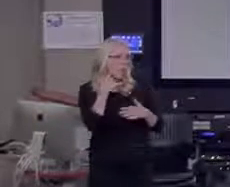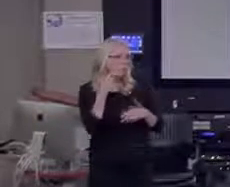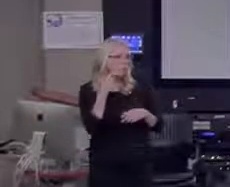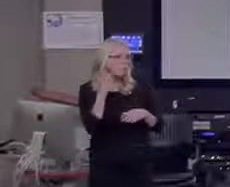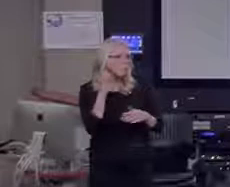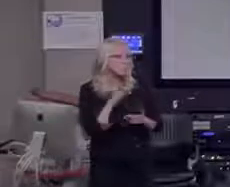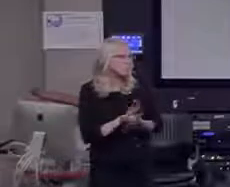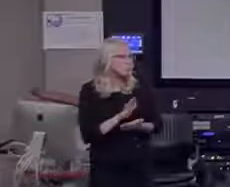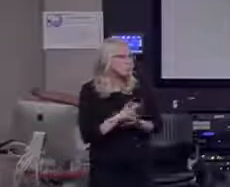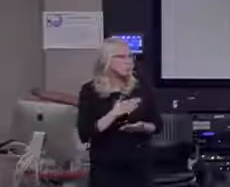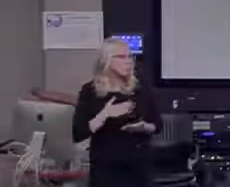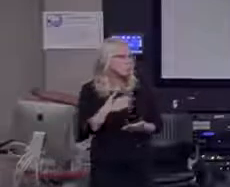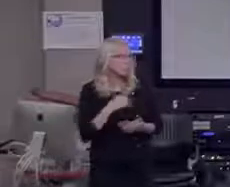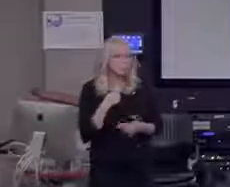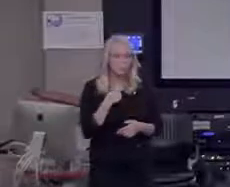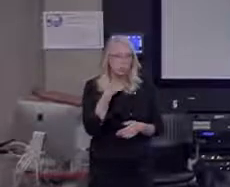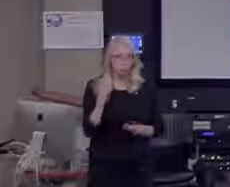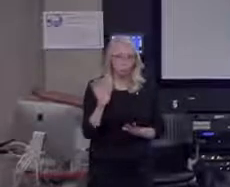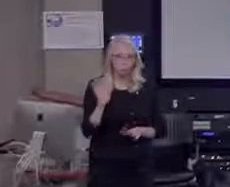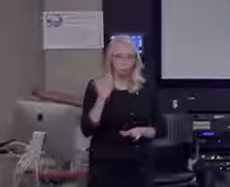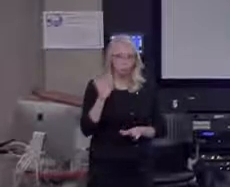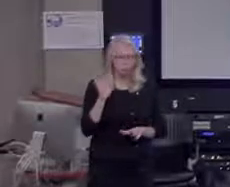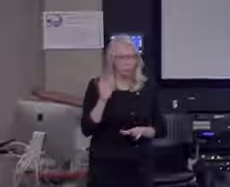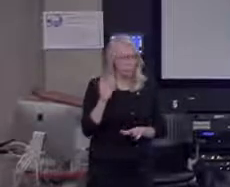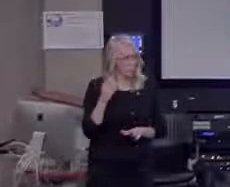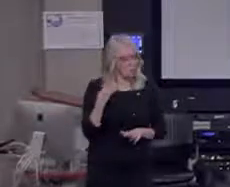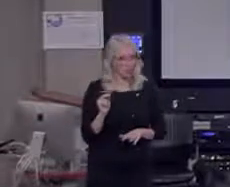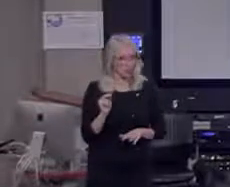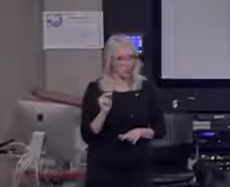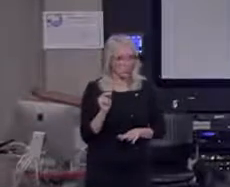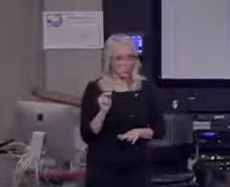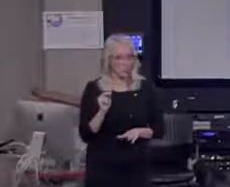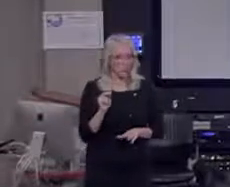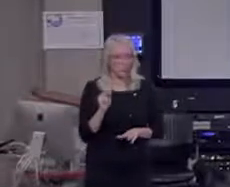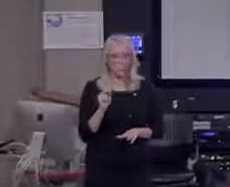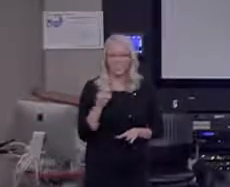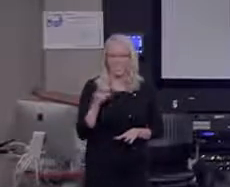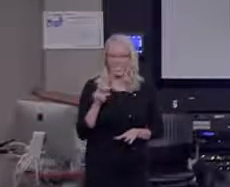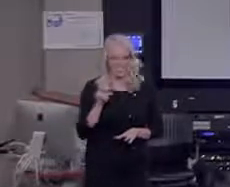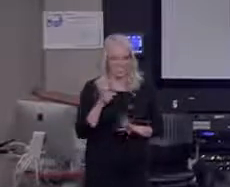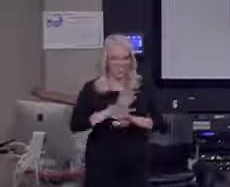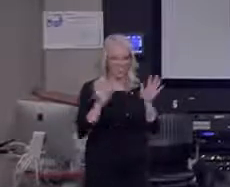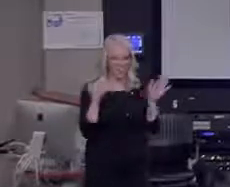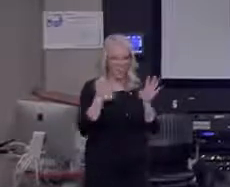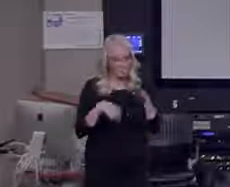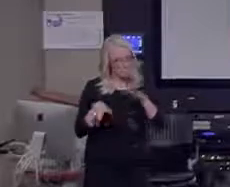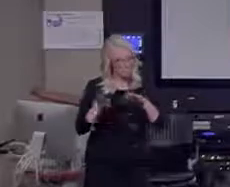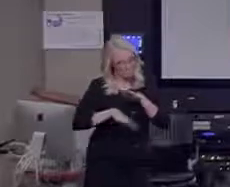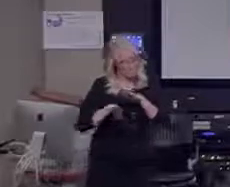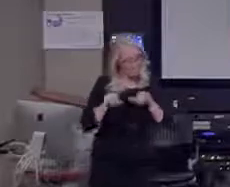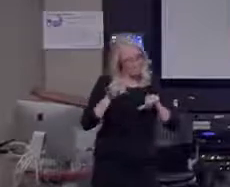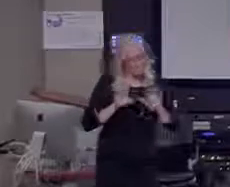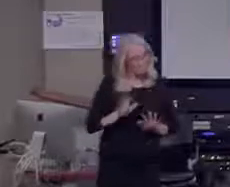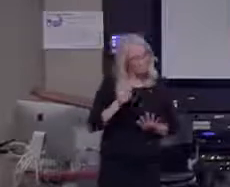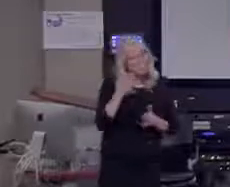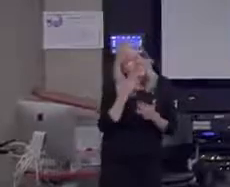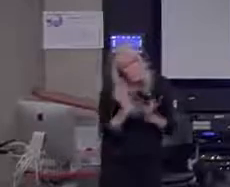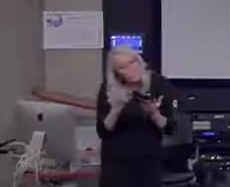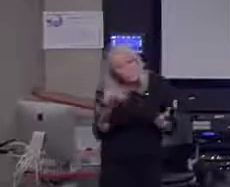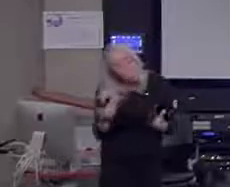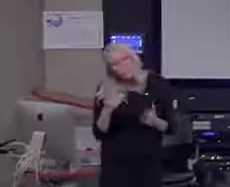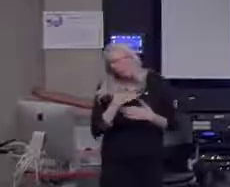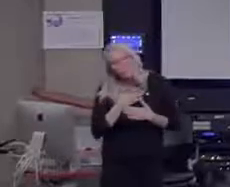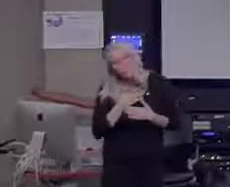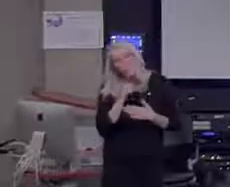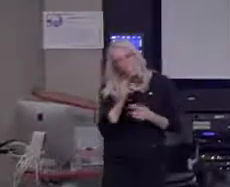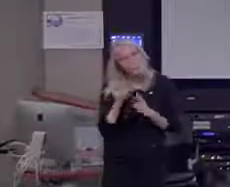preschool? And I said, oh, no, I'm a basic scientist, but thank you so much for calling. I was